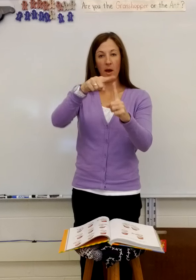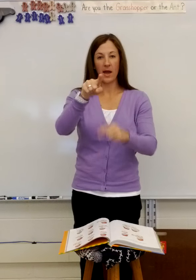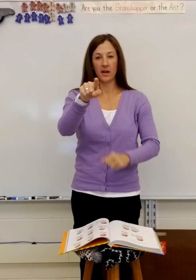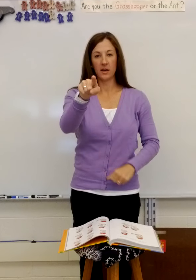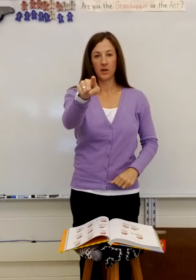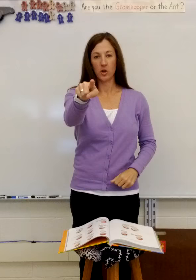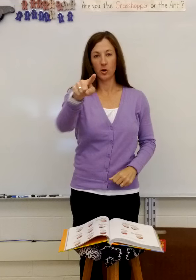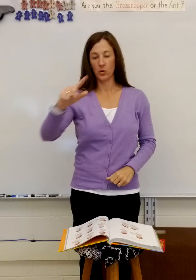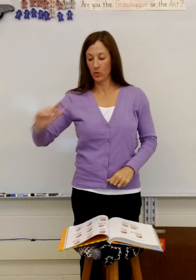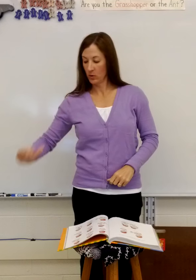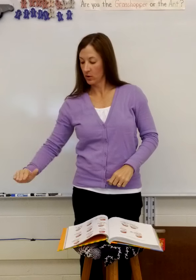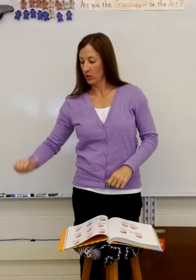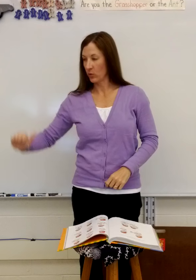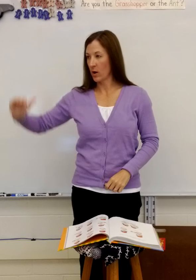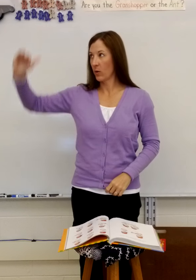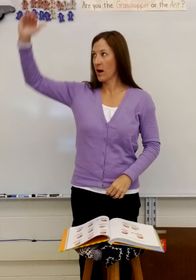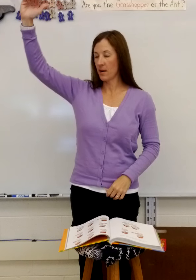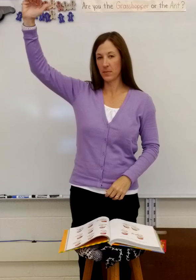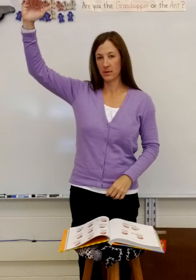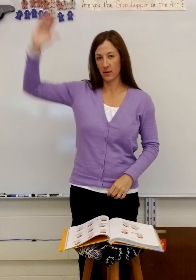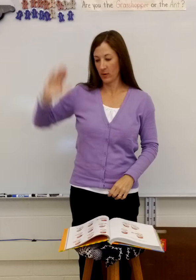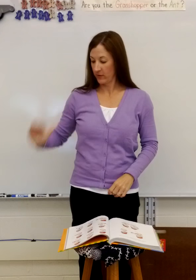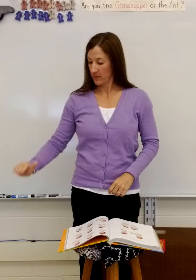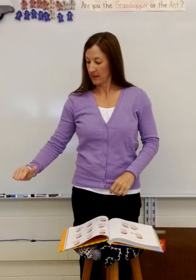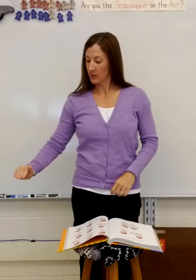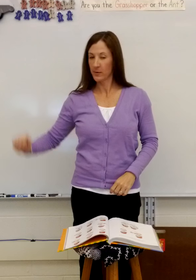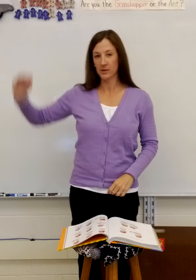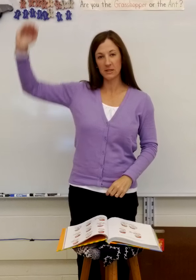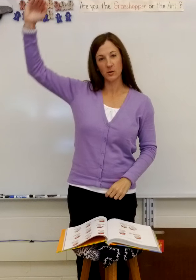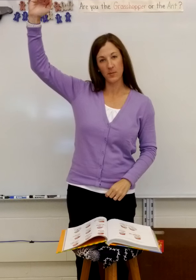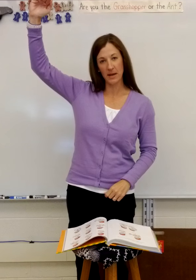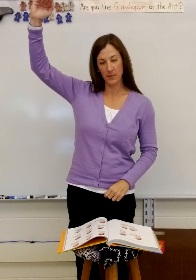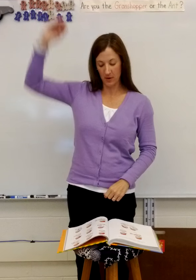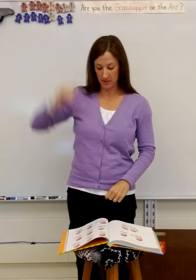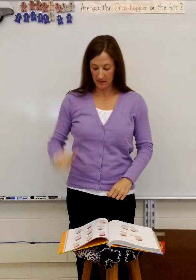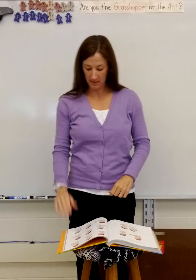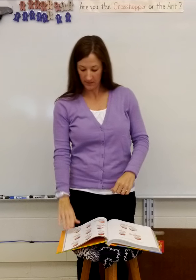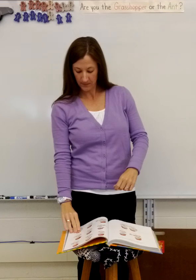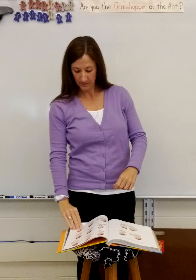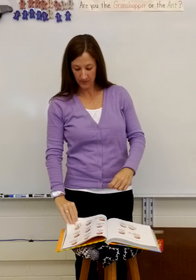When you grow up, going from a little person to a big person.